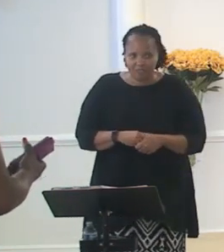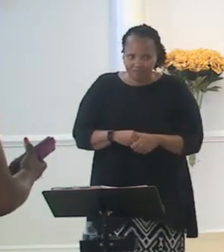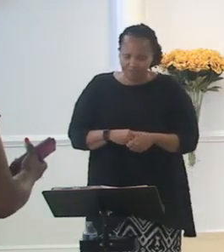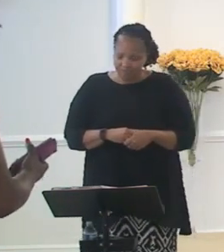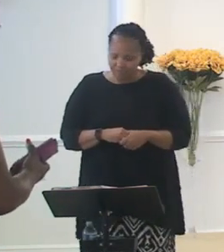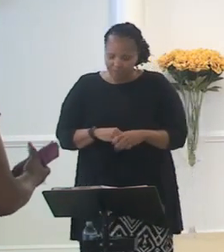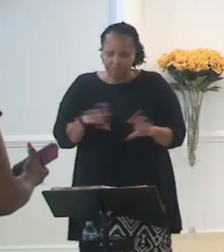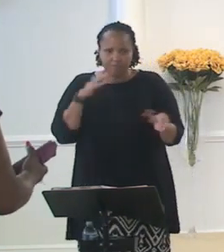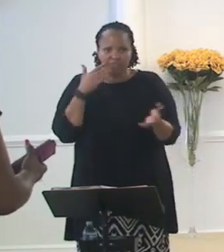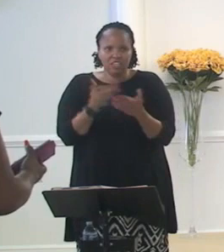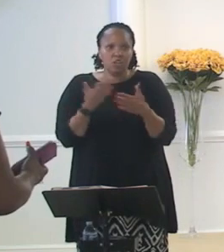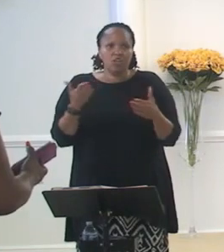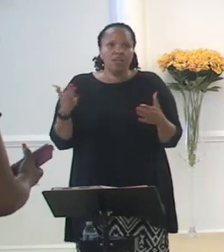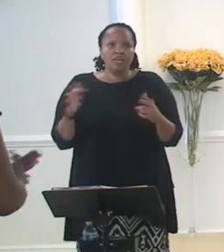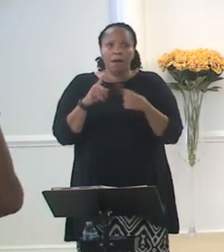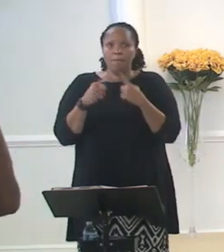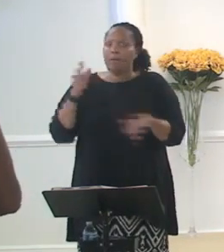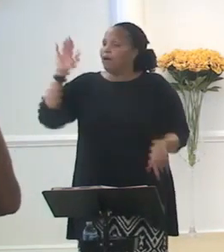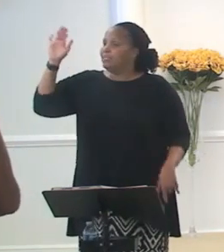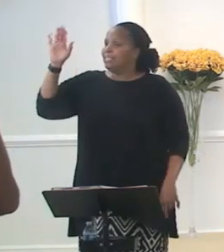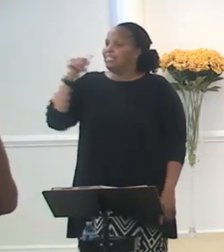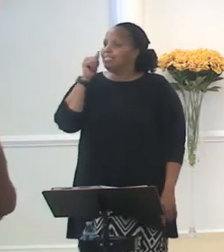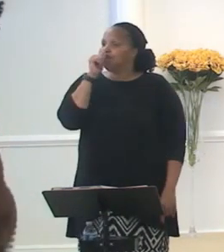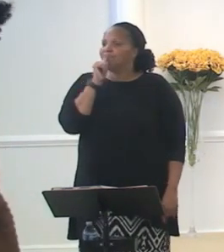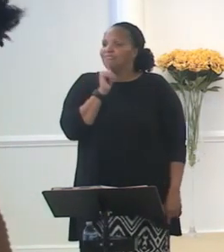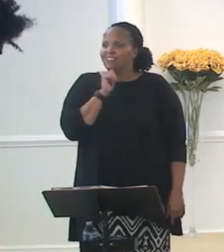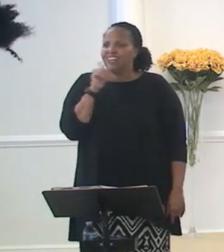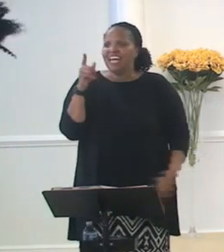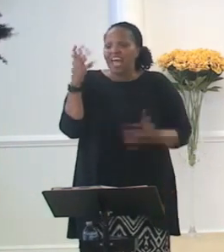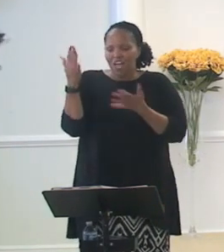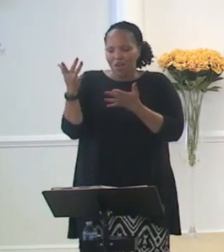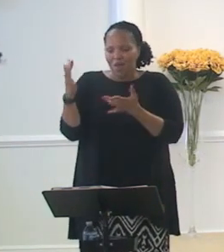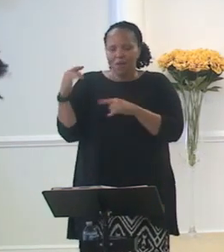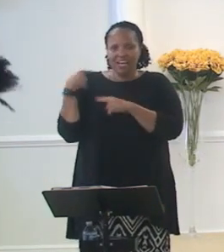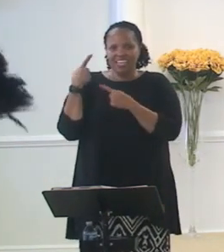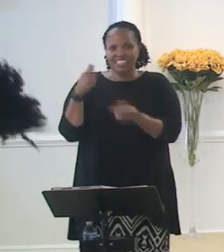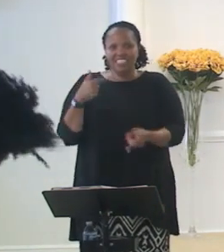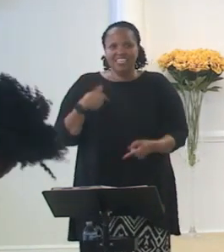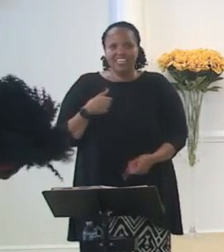And the good thing about the patience of God, he'll wait till I come down